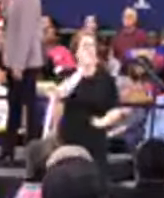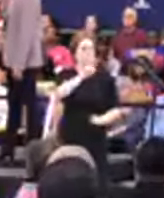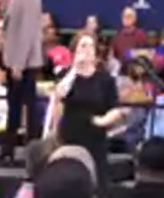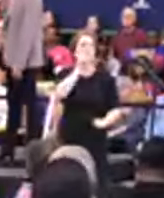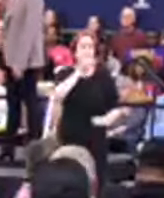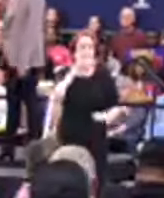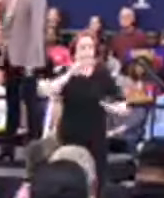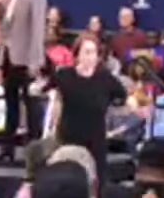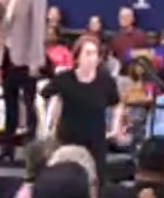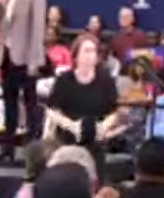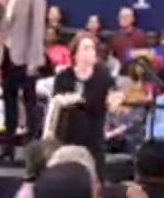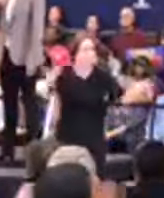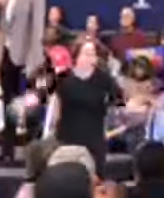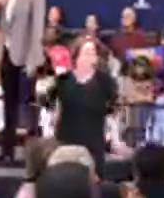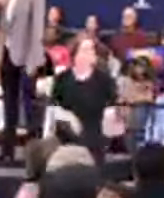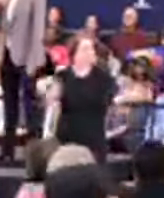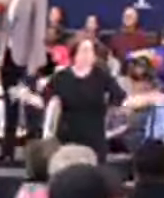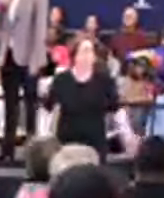ammunition.